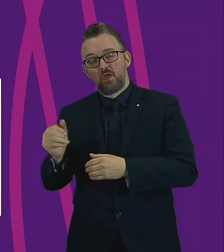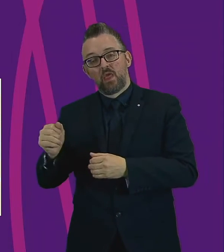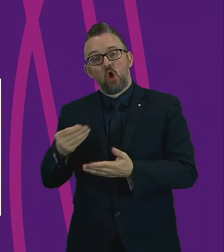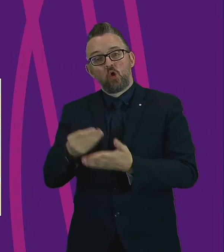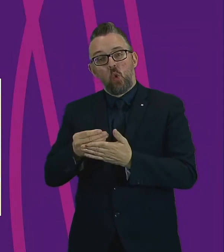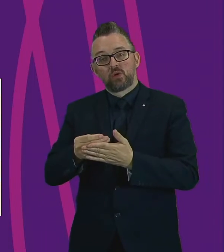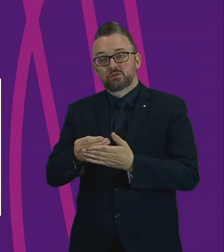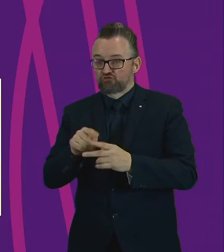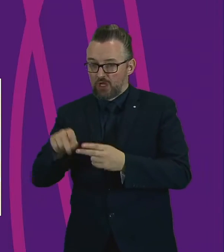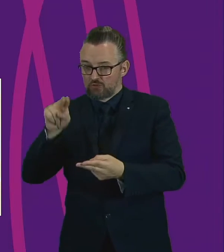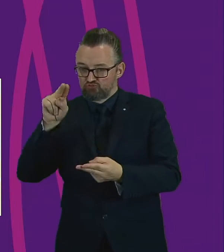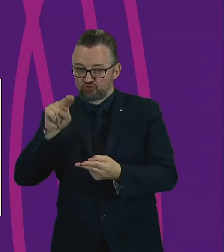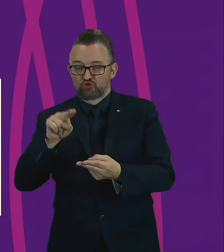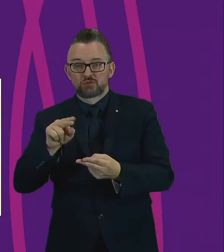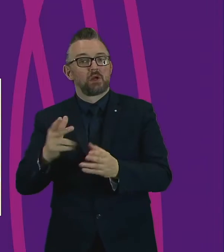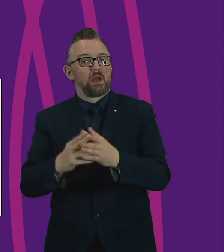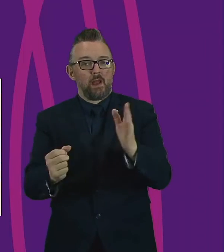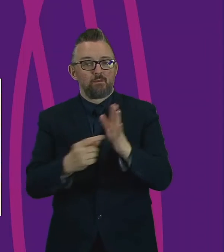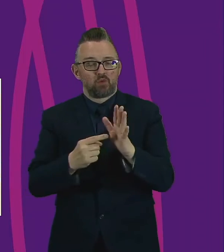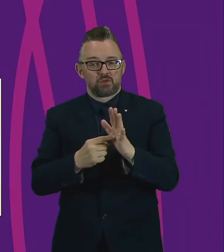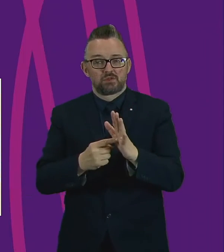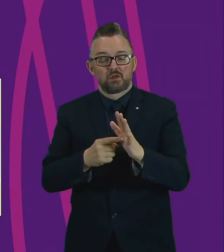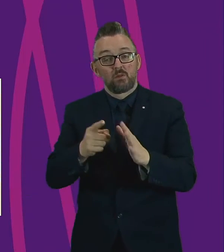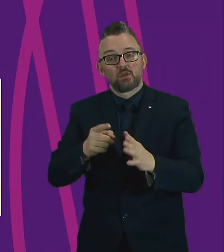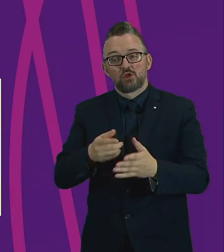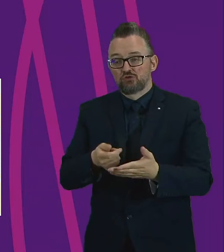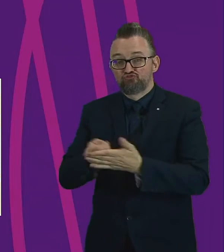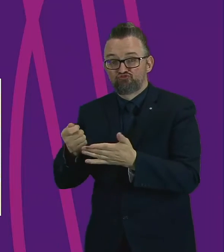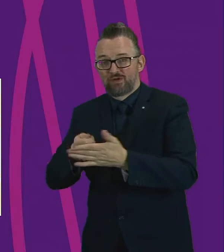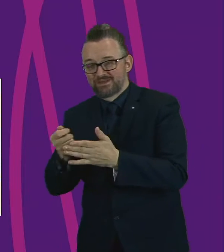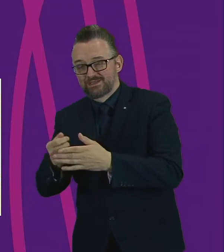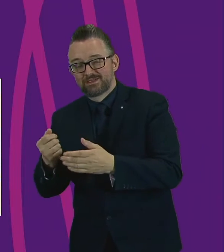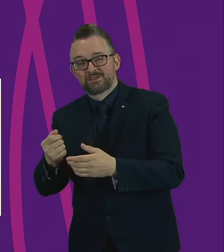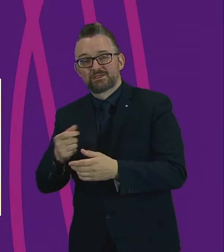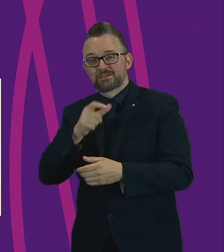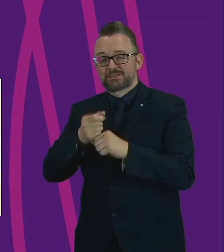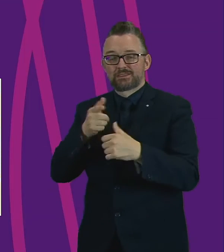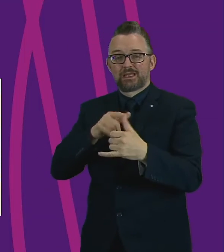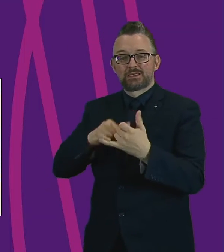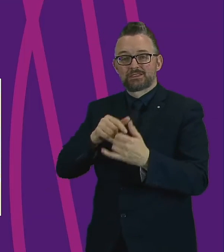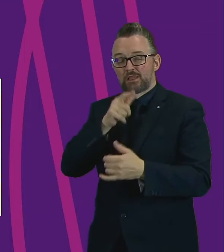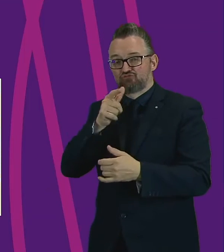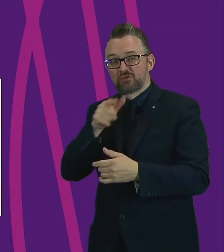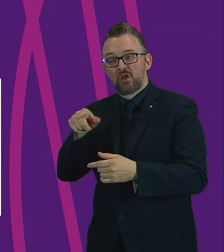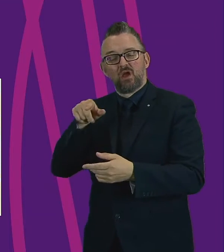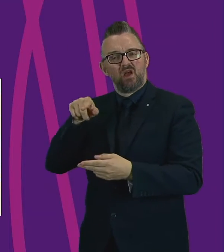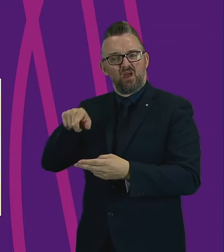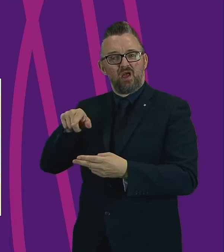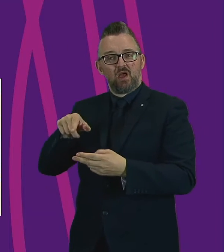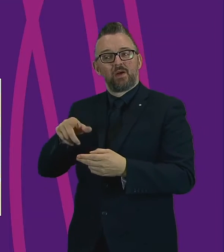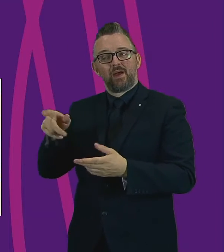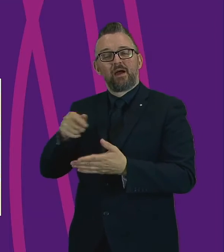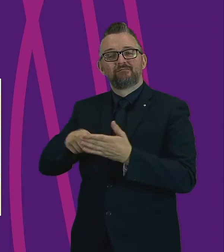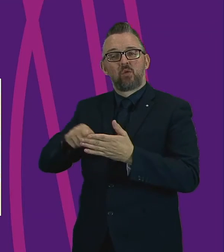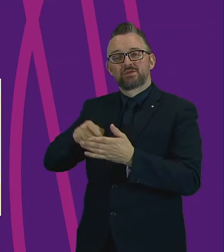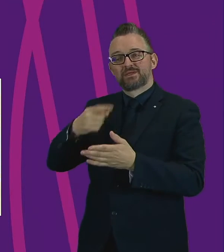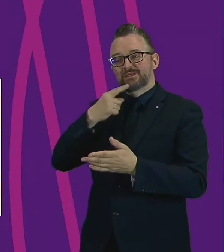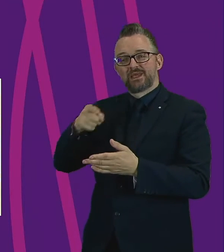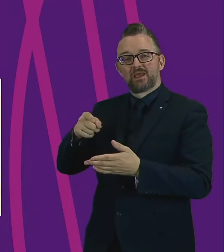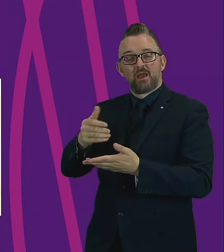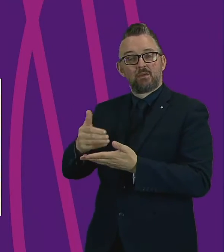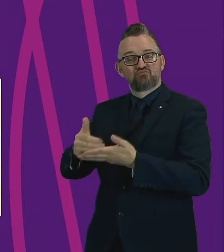as important. On rents and energy in particular, which is why it was so disappointing that Parliament voted against measures to increase tenant